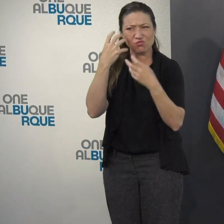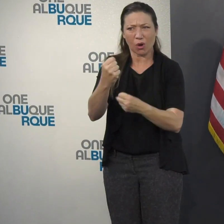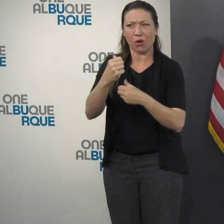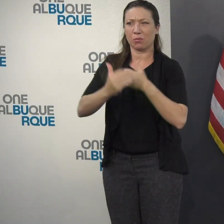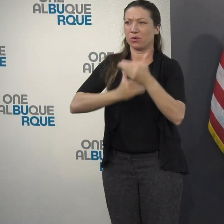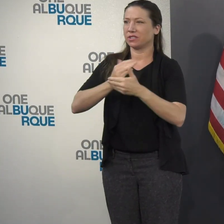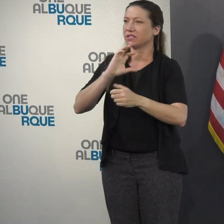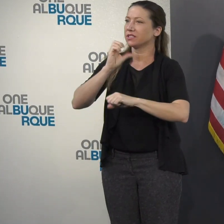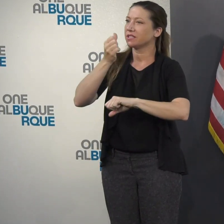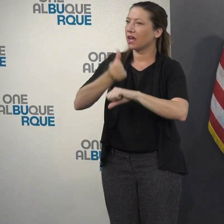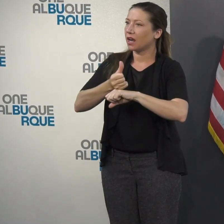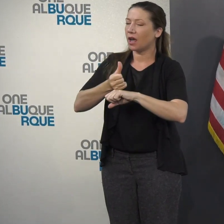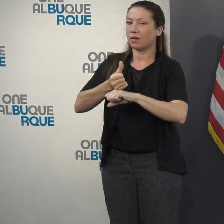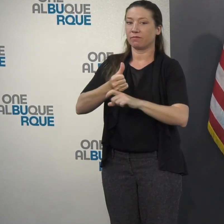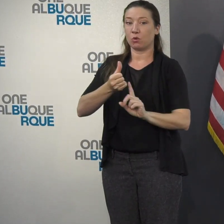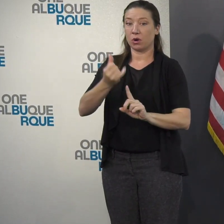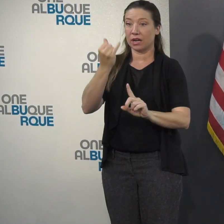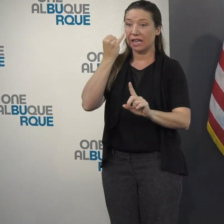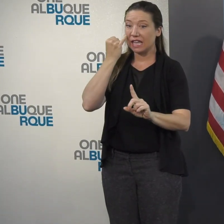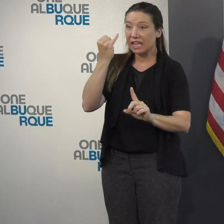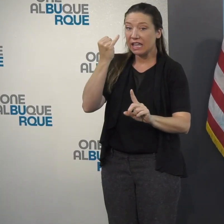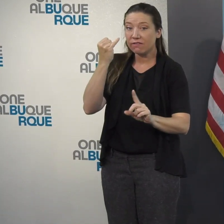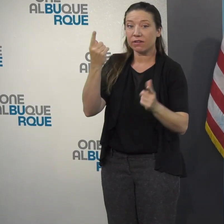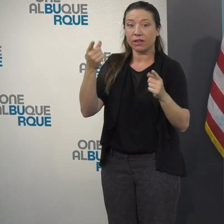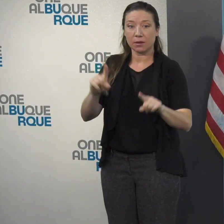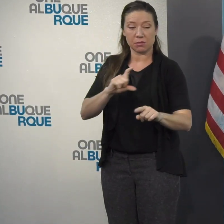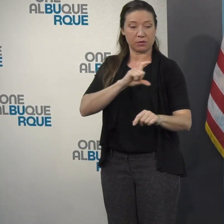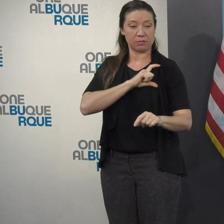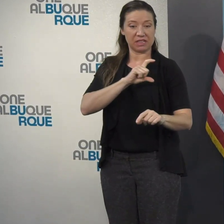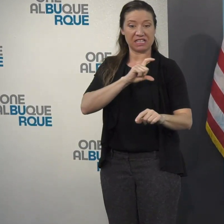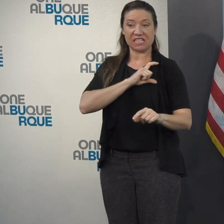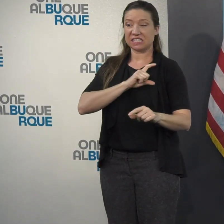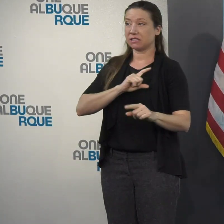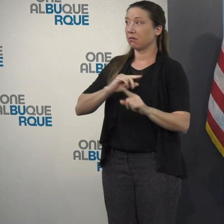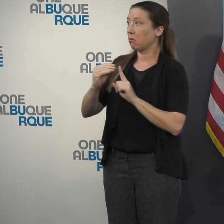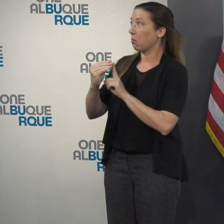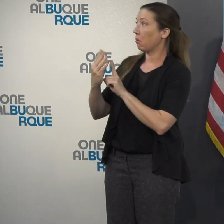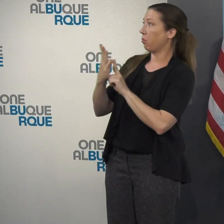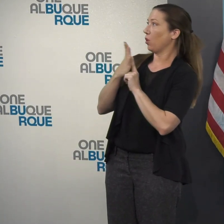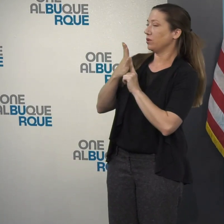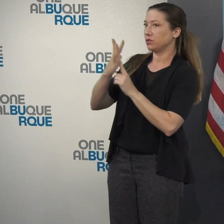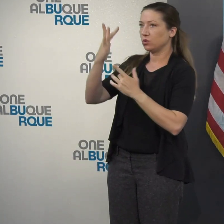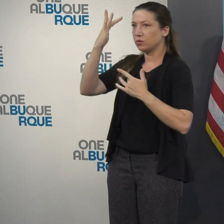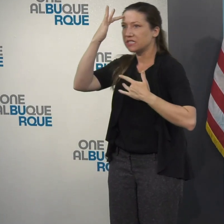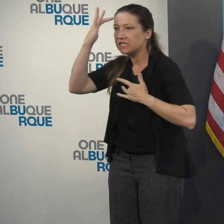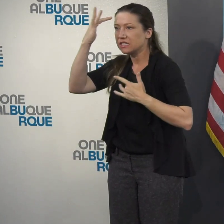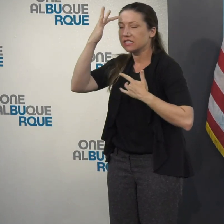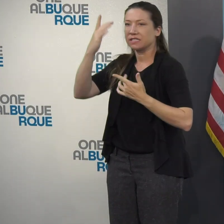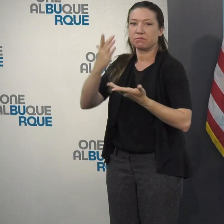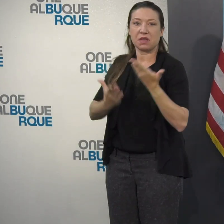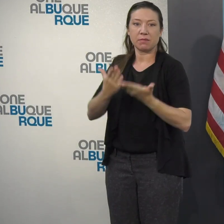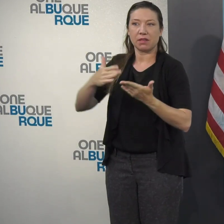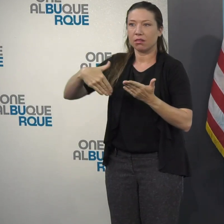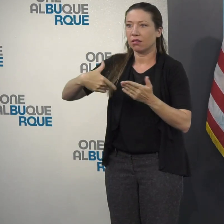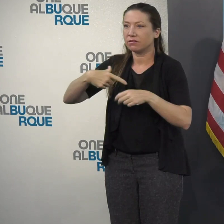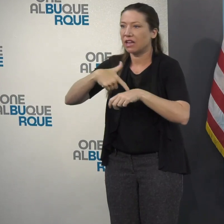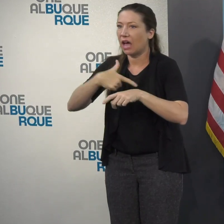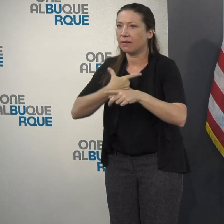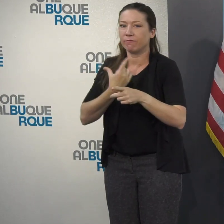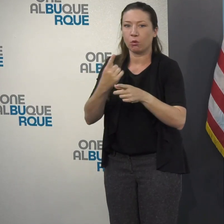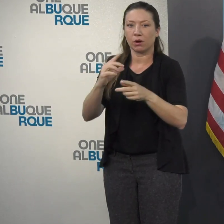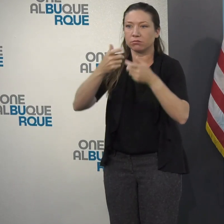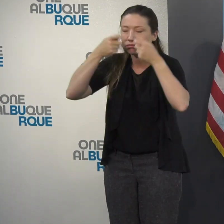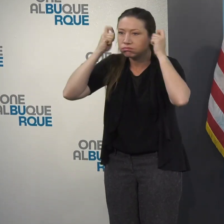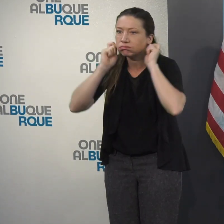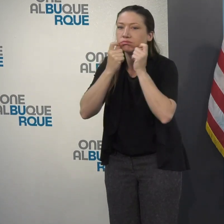If they are exposed in a contact, either they don't happen to be able to put on their protective equipment like the chief mentioned, or there's some other factor,